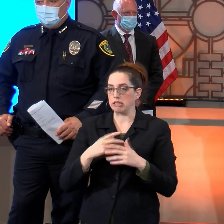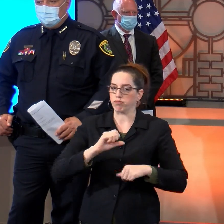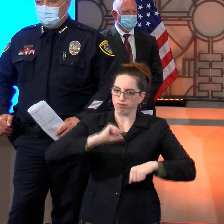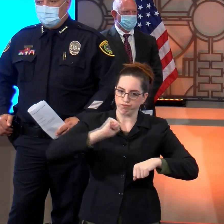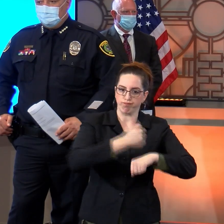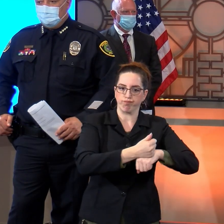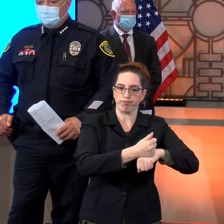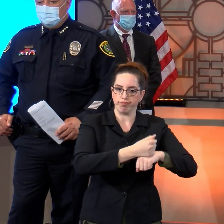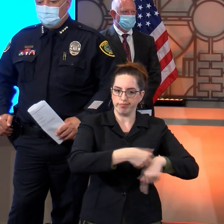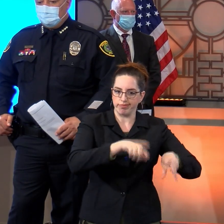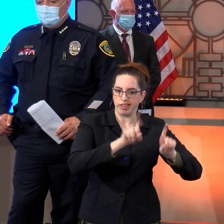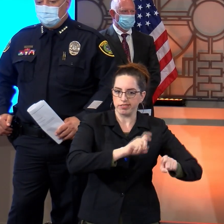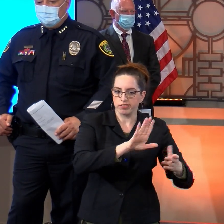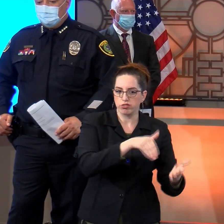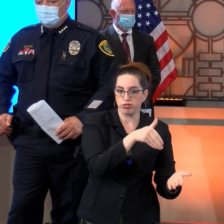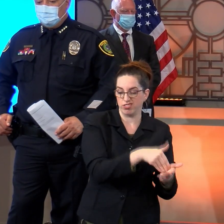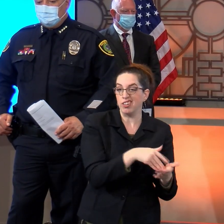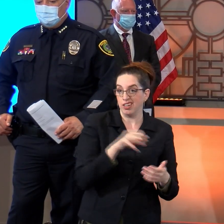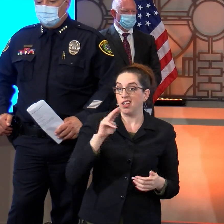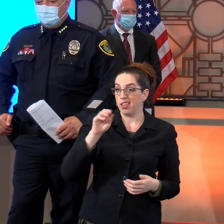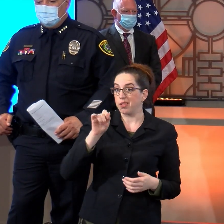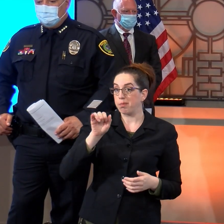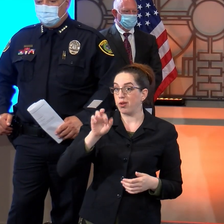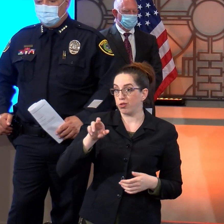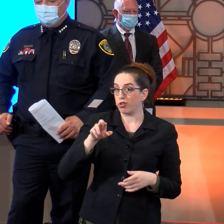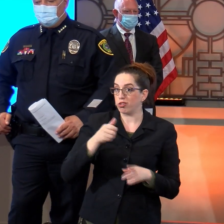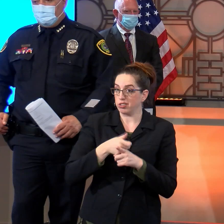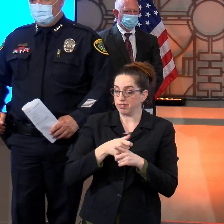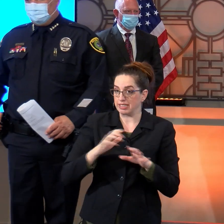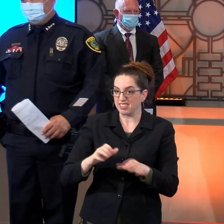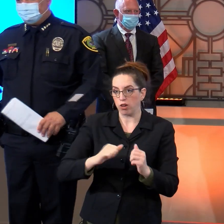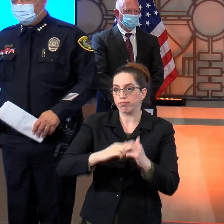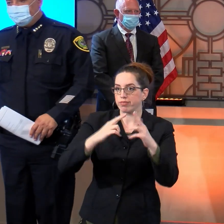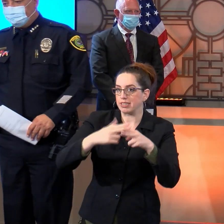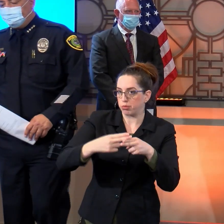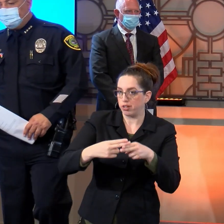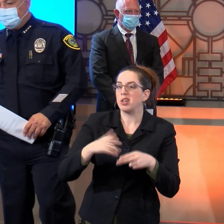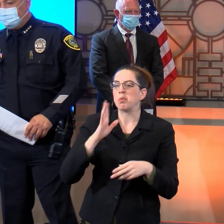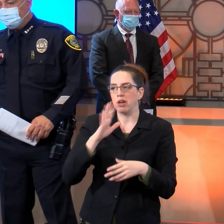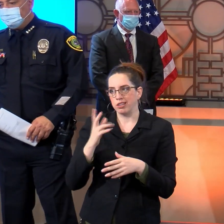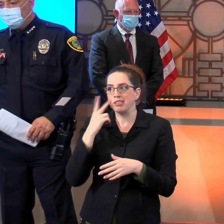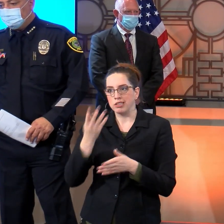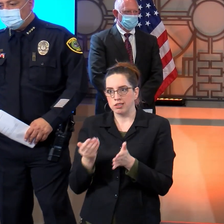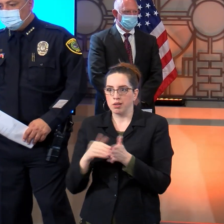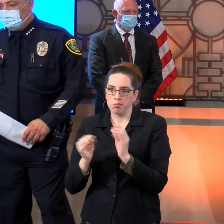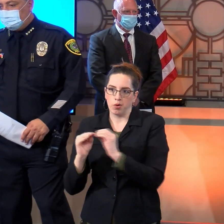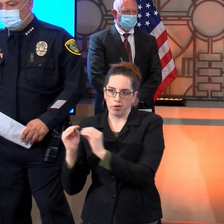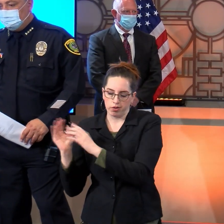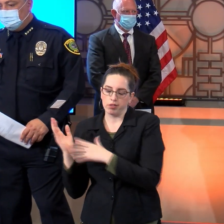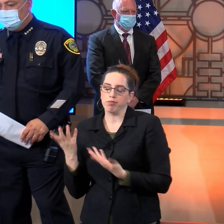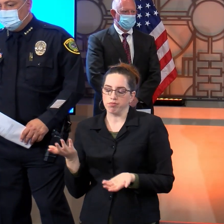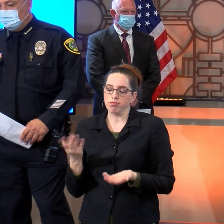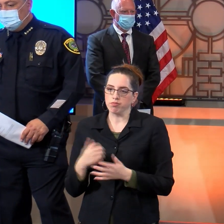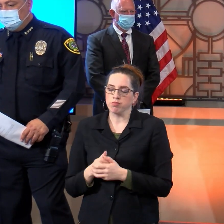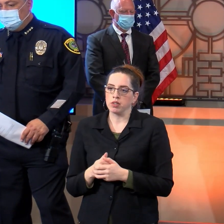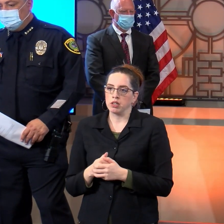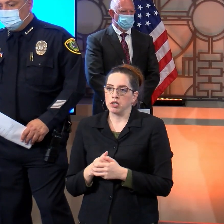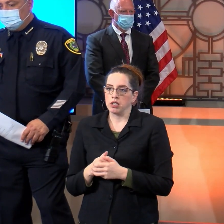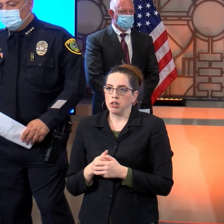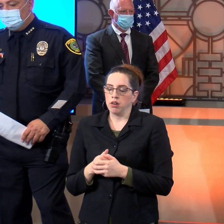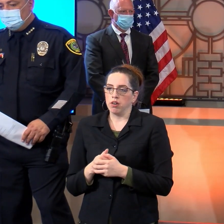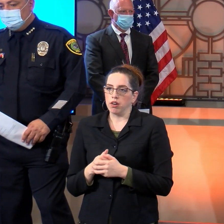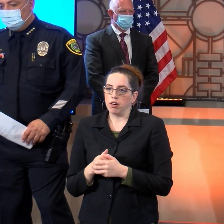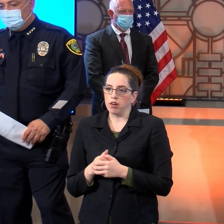you've seen so far, like the mayor has started in terms of mobile activity. I suspect we'll see a fair amount of that come in mobile